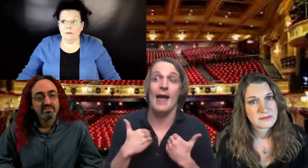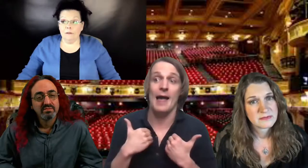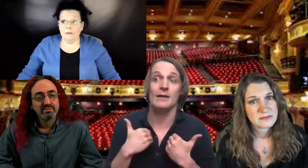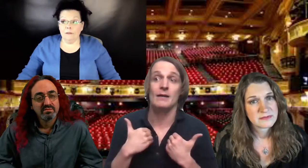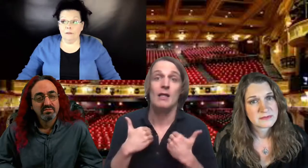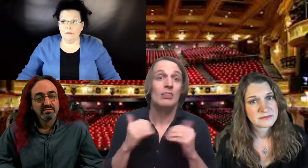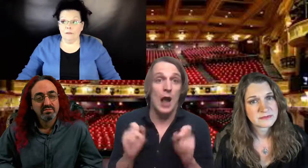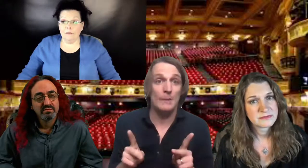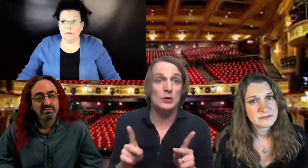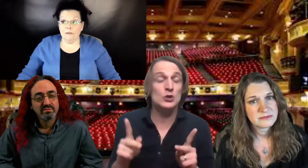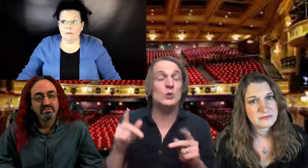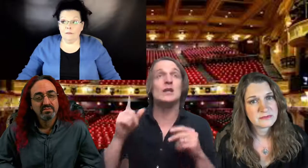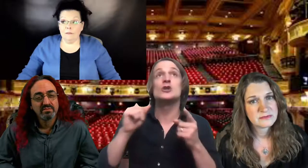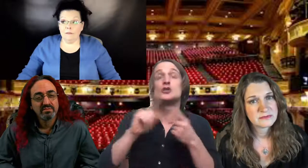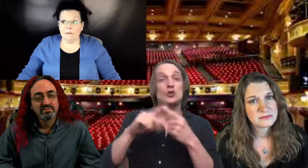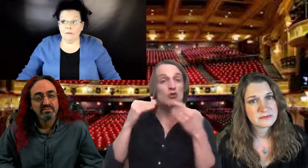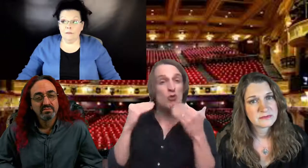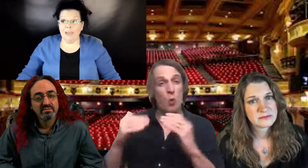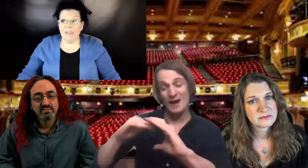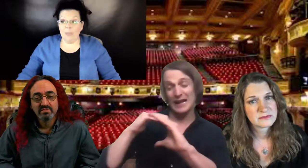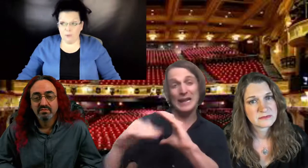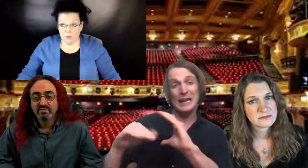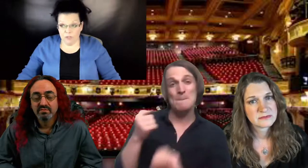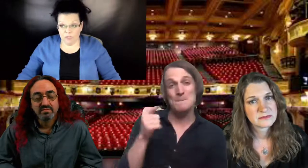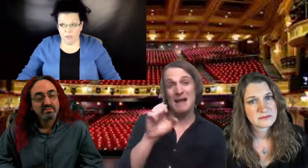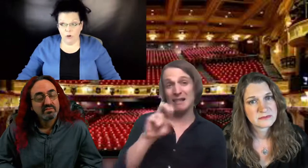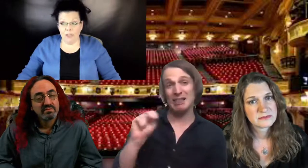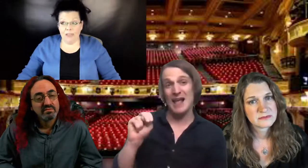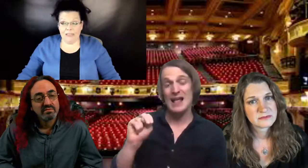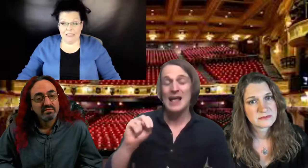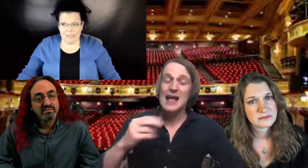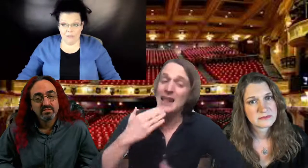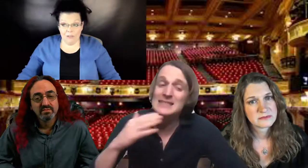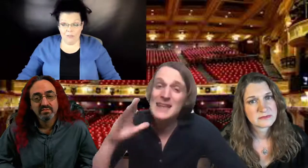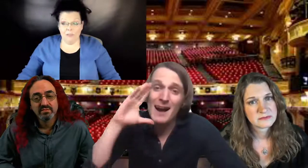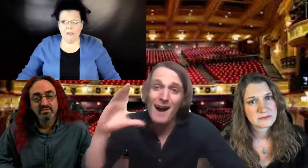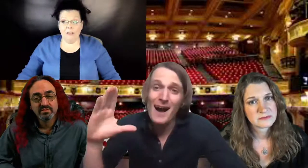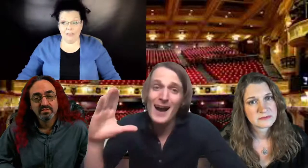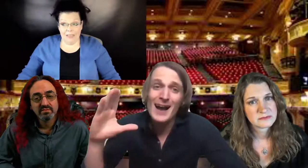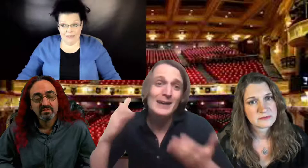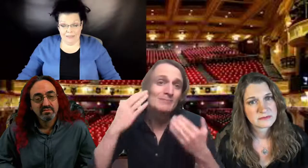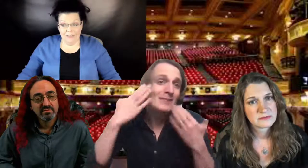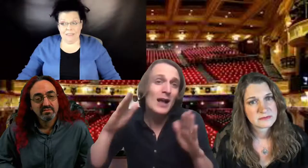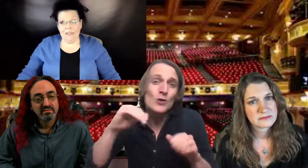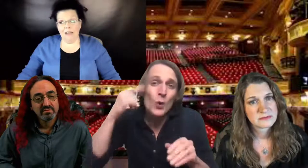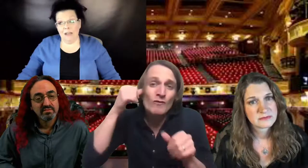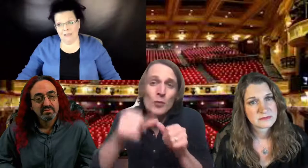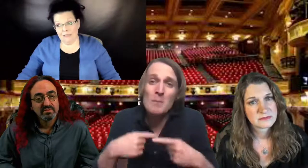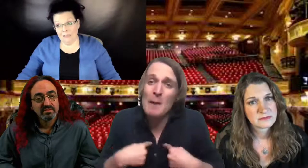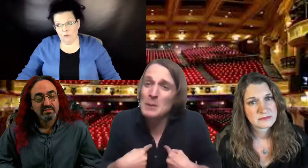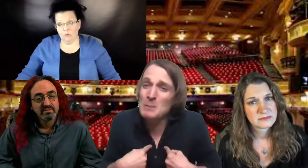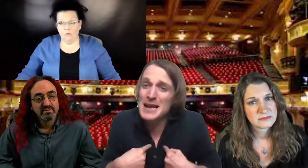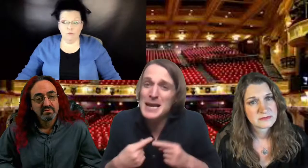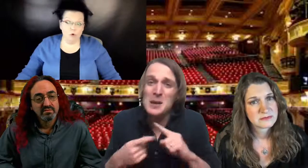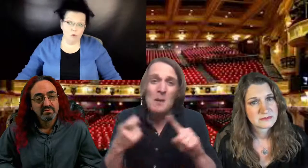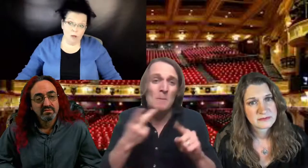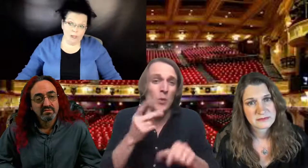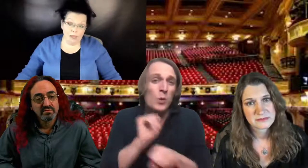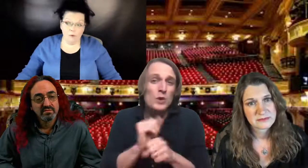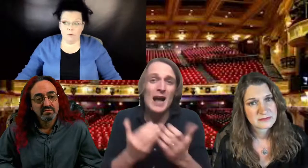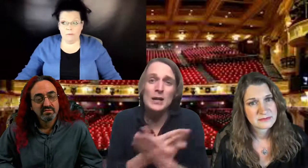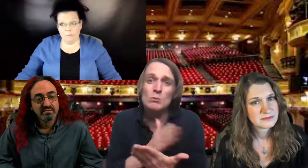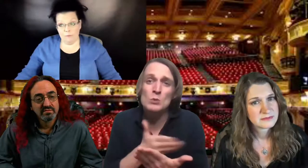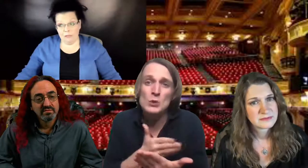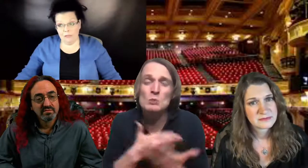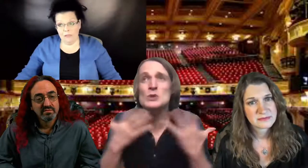So I had the opportunity to go ahead and I emailed Glenn, and I said, hi, I don't know if you know who I